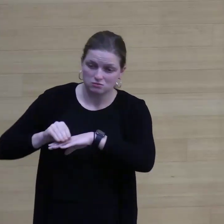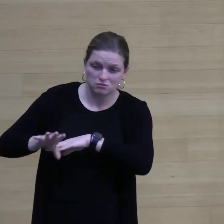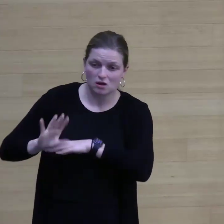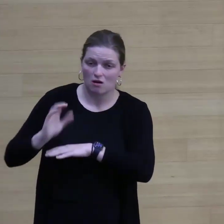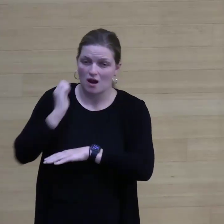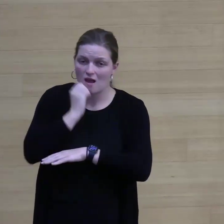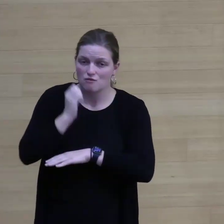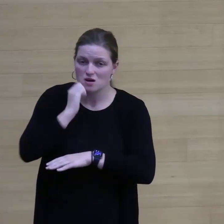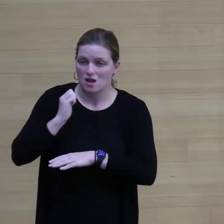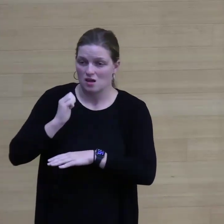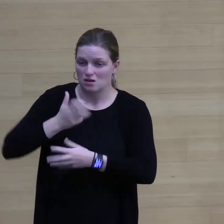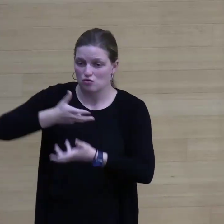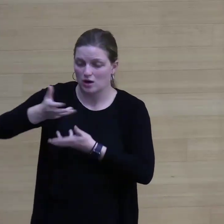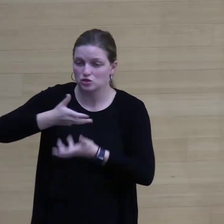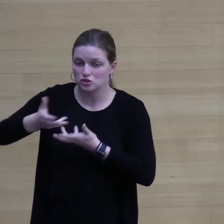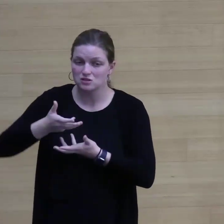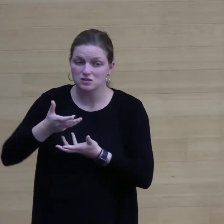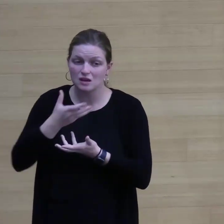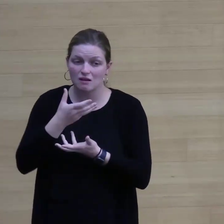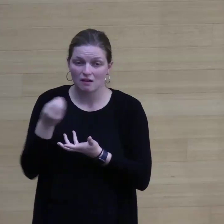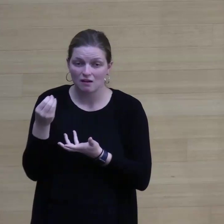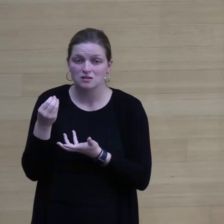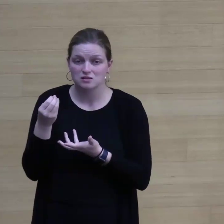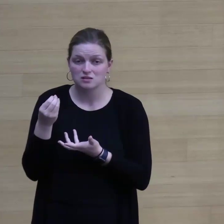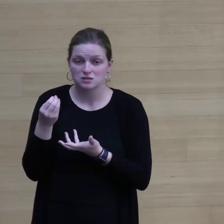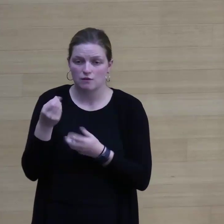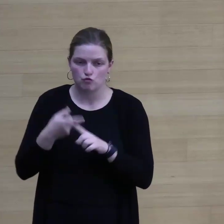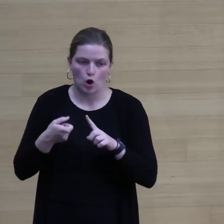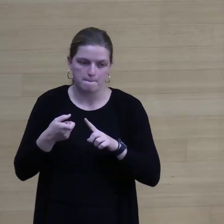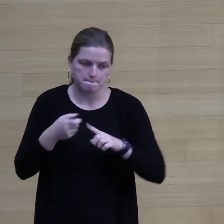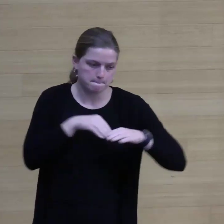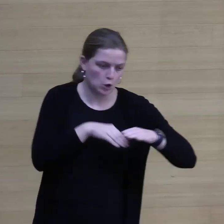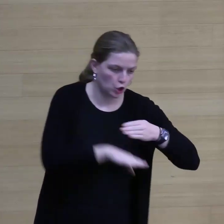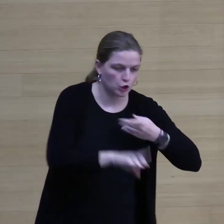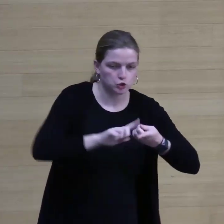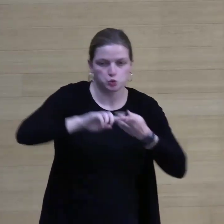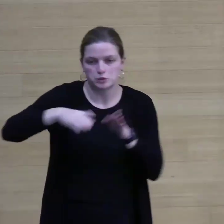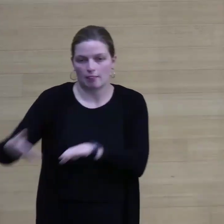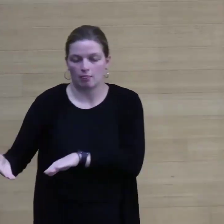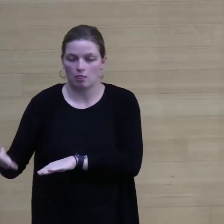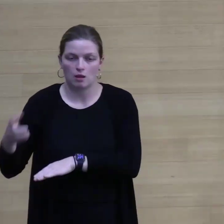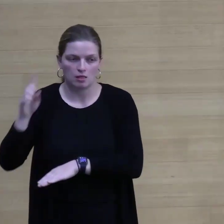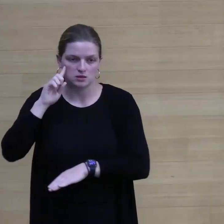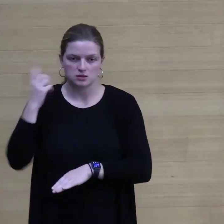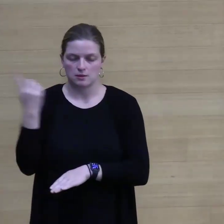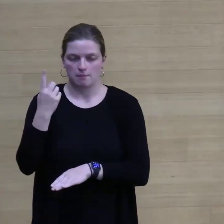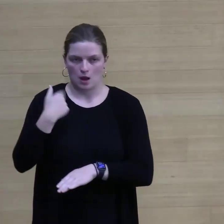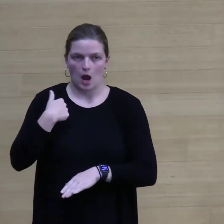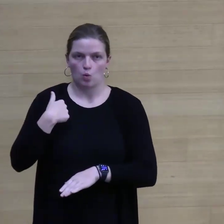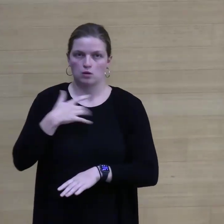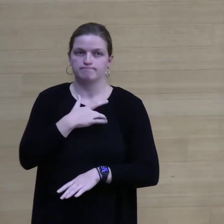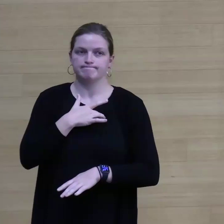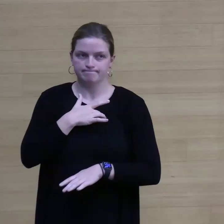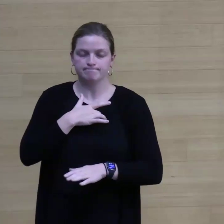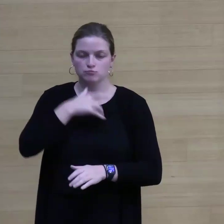everyday interactions and from cradle to grave. So this is something I will really take